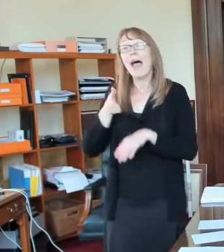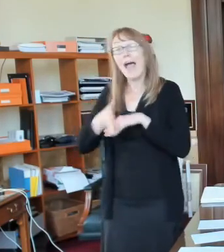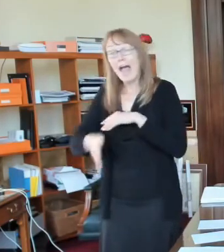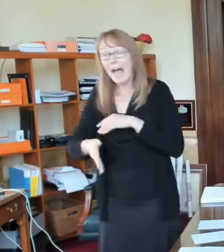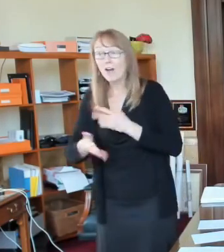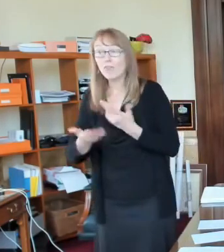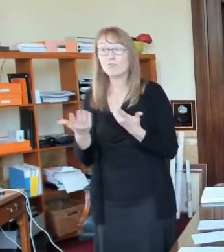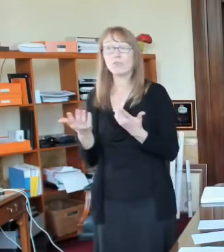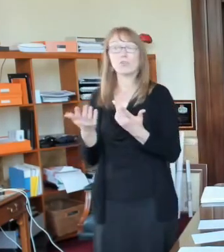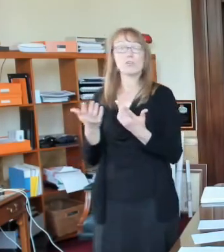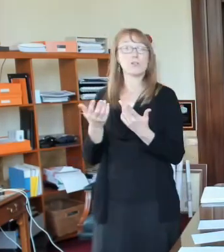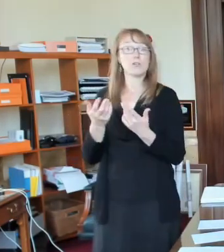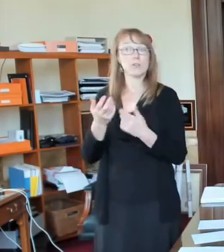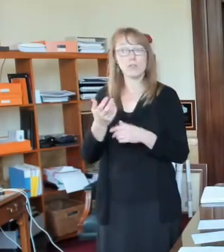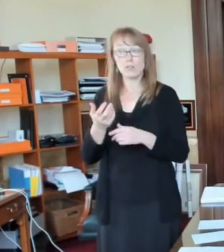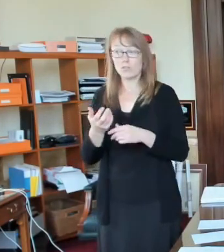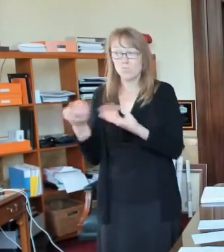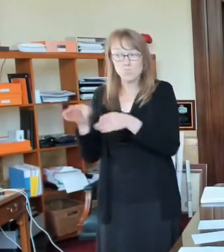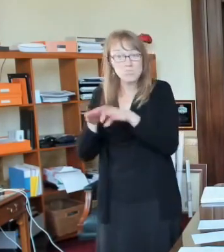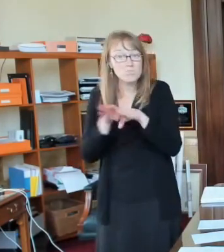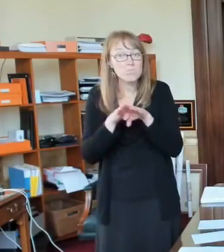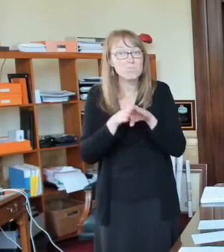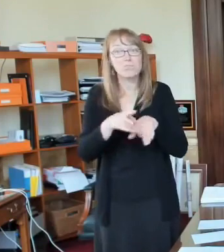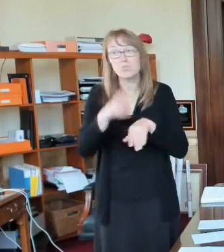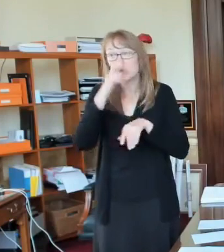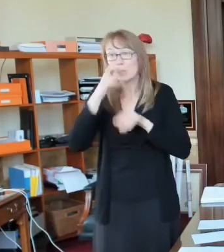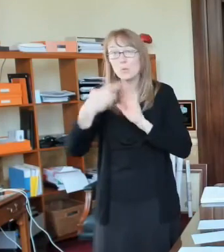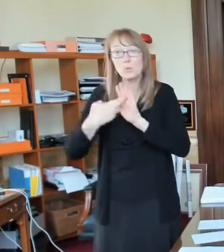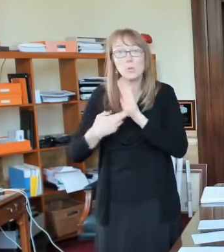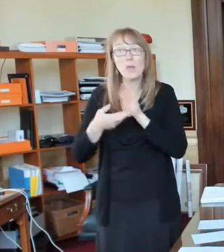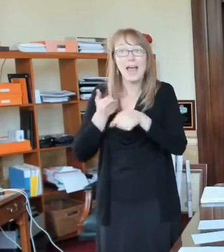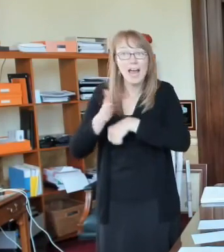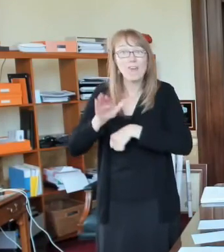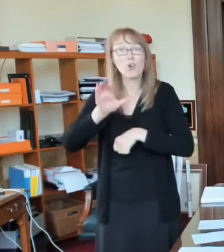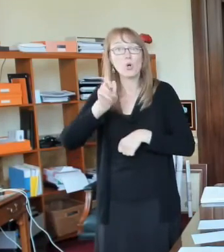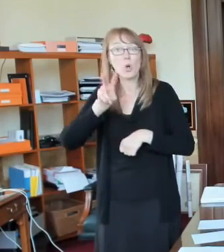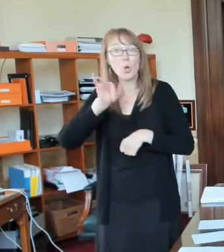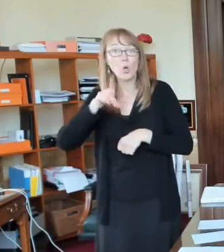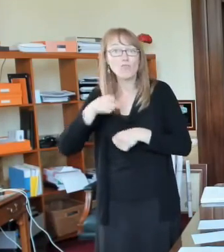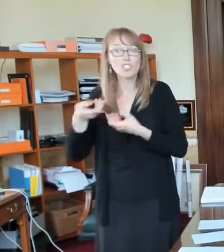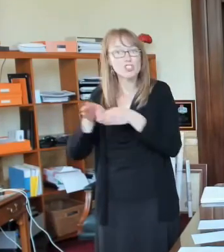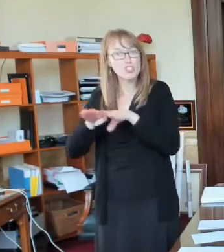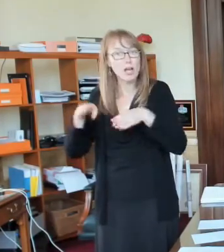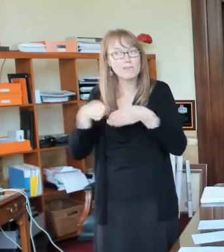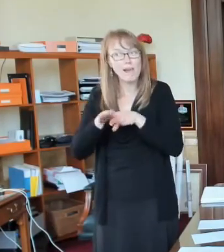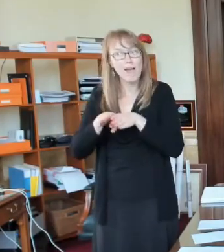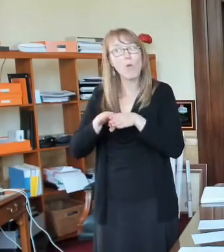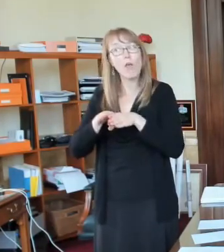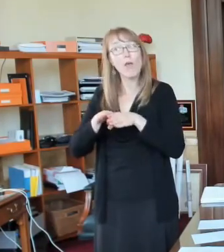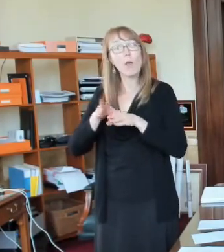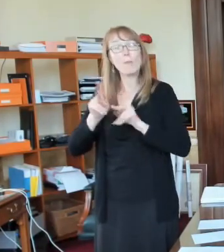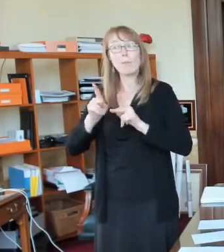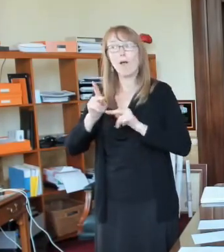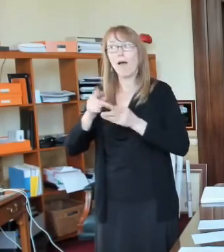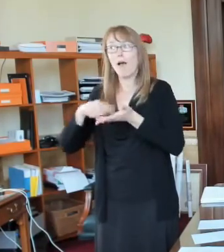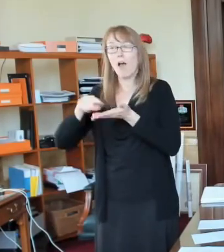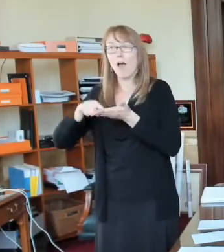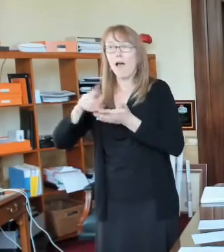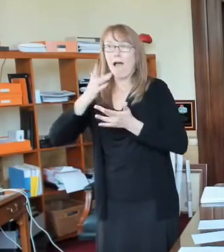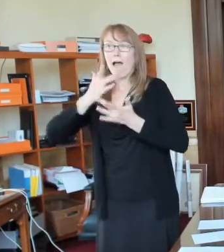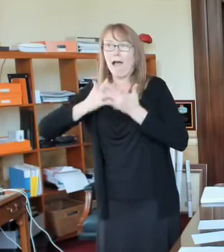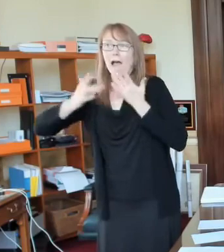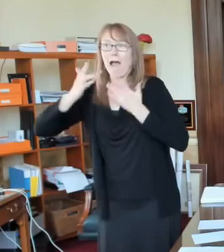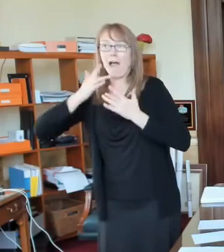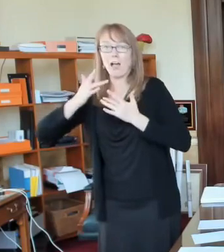or working it out with their landlord are potentially beginning the eviction process. So that will take a while, and